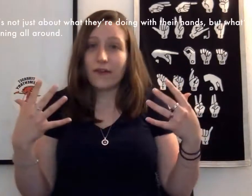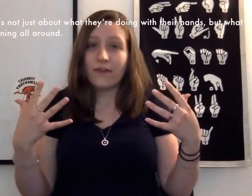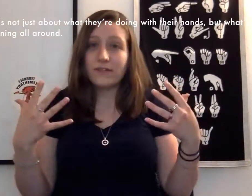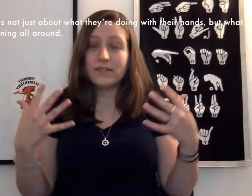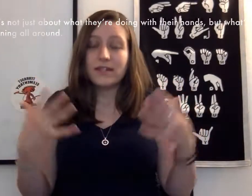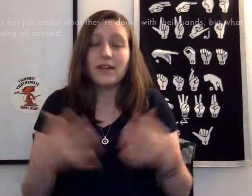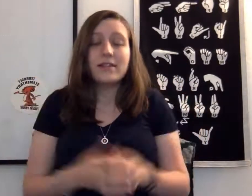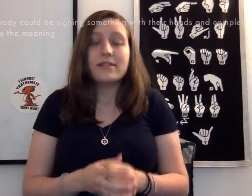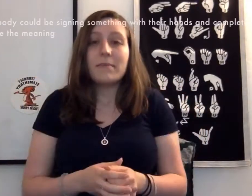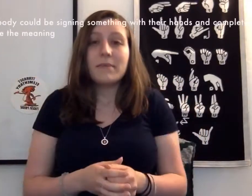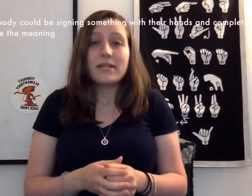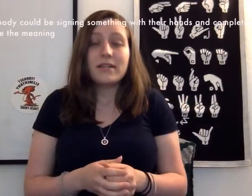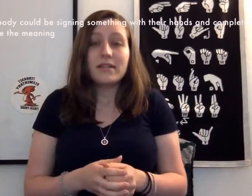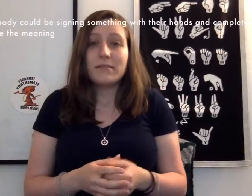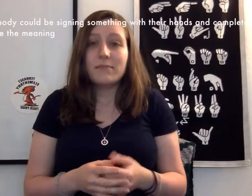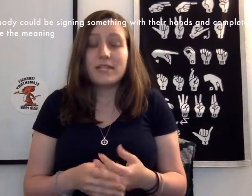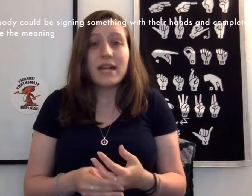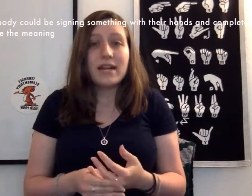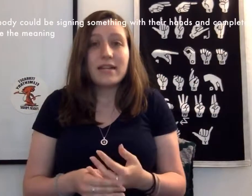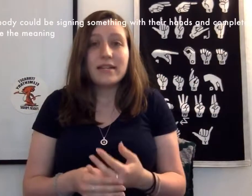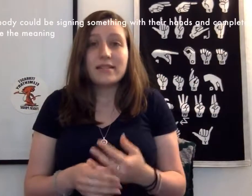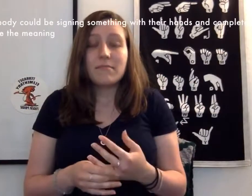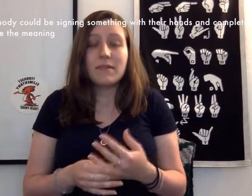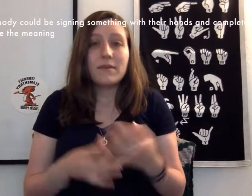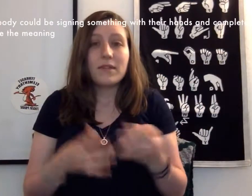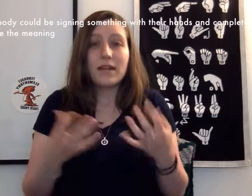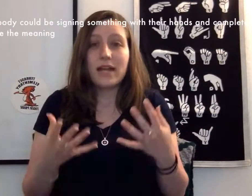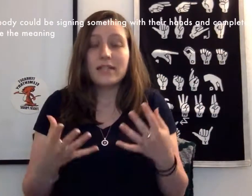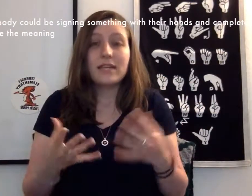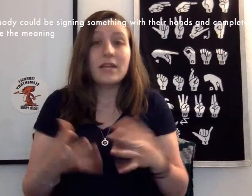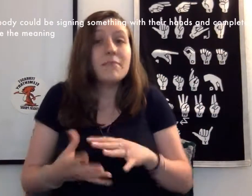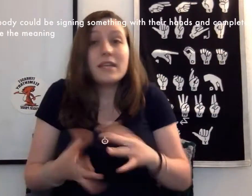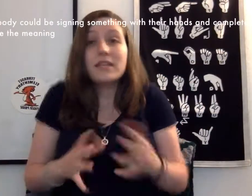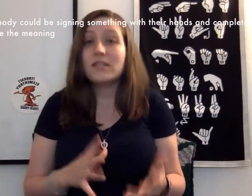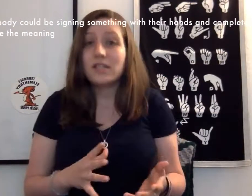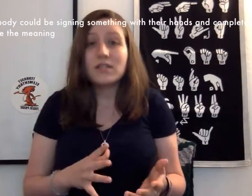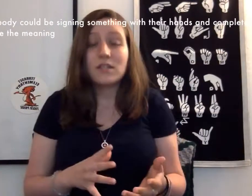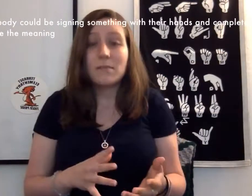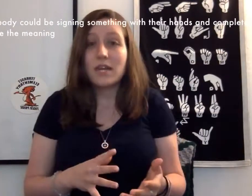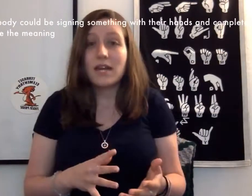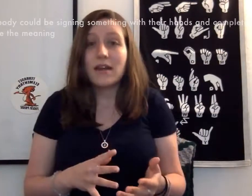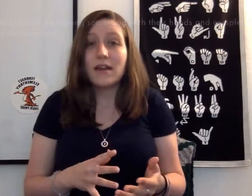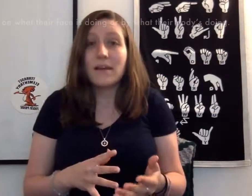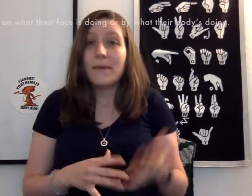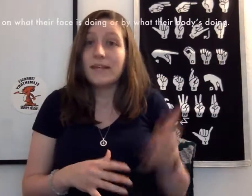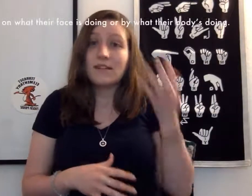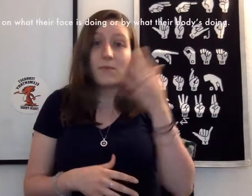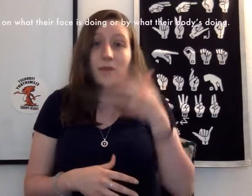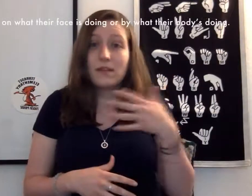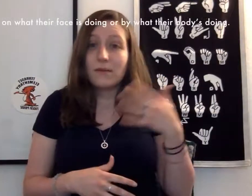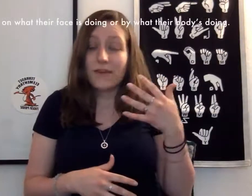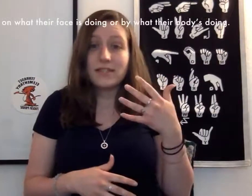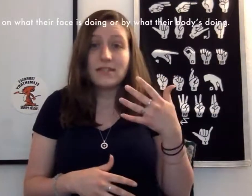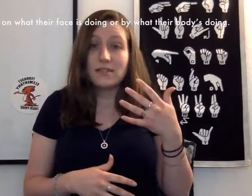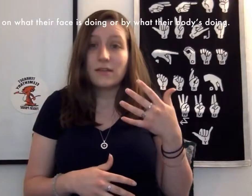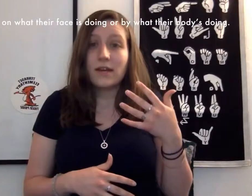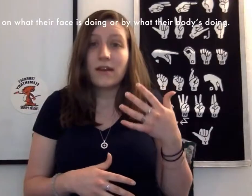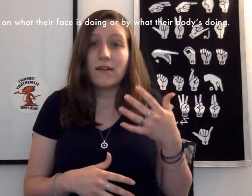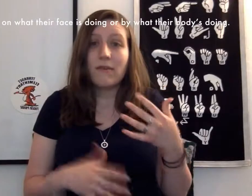around. Somebody could be signing something with their hands and completely change the meaning based on what their face is doing or by what